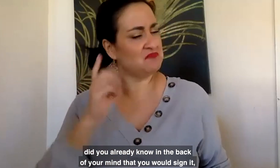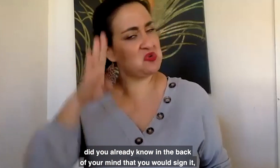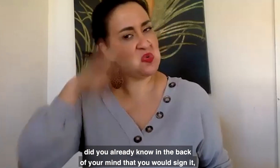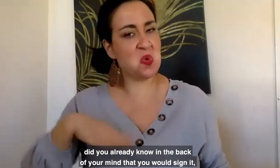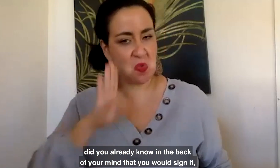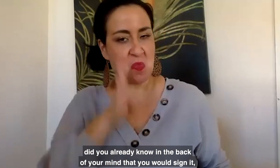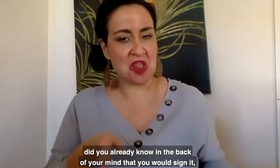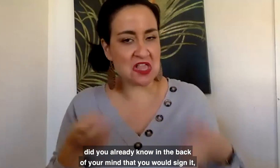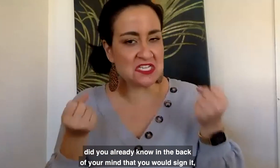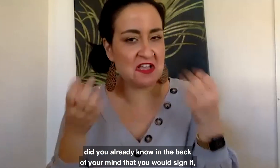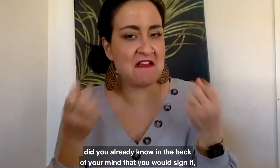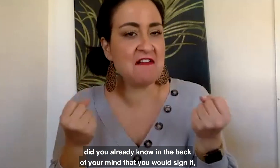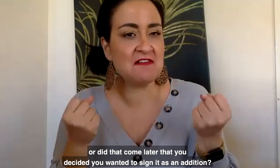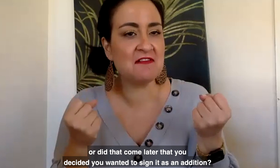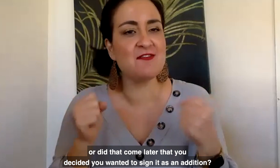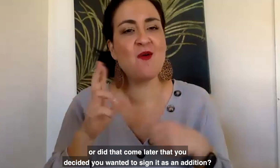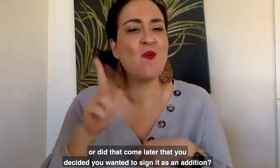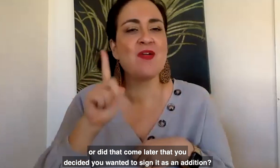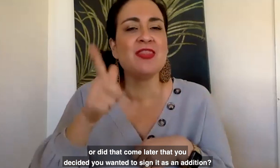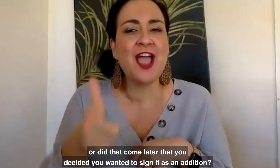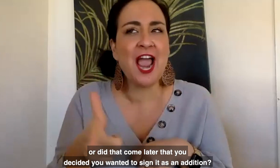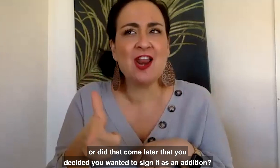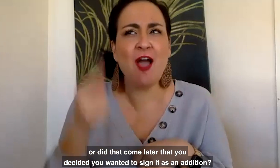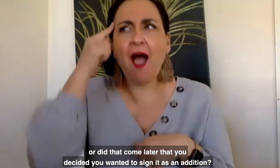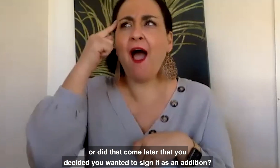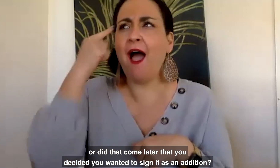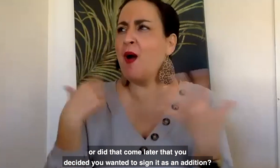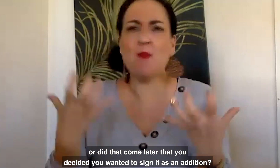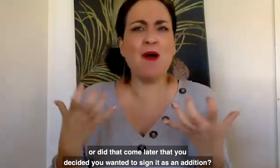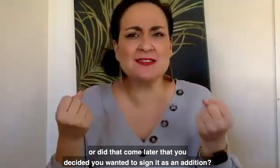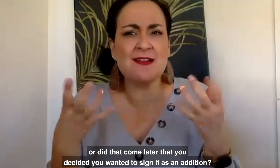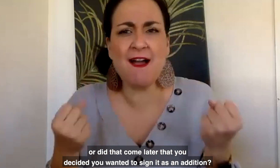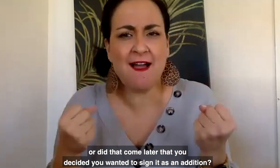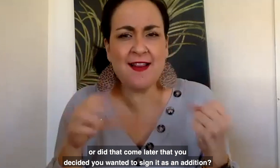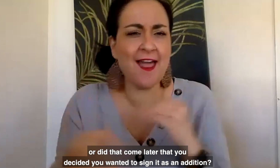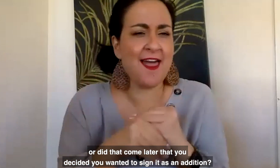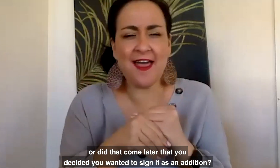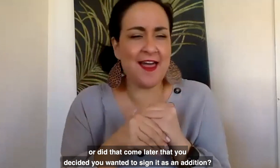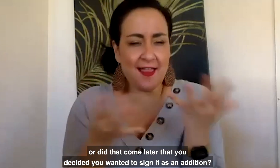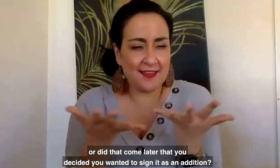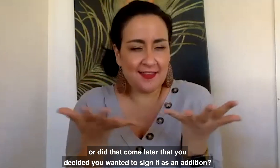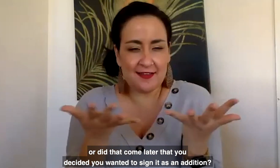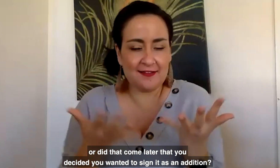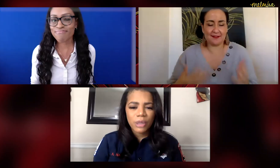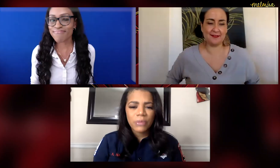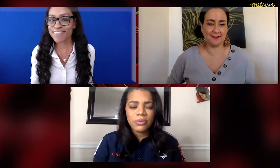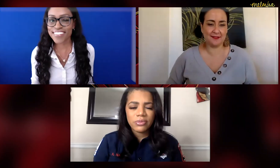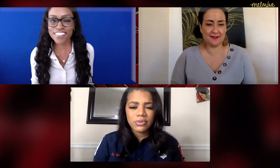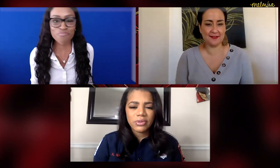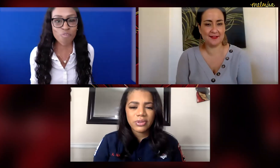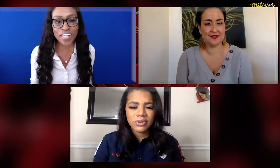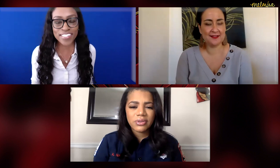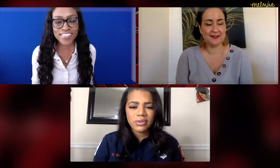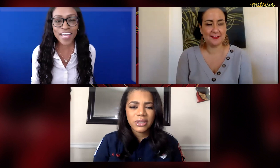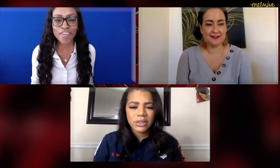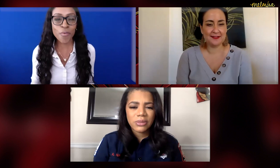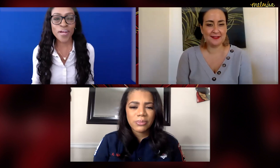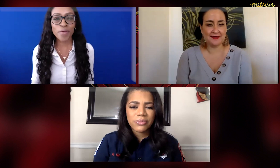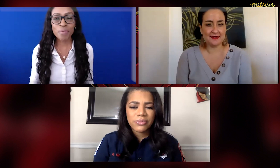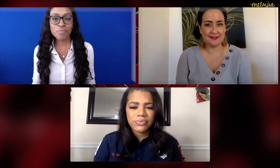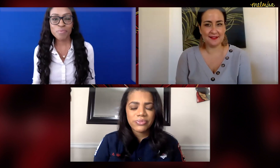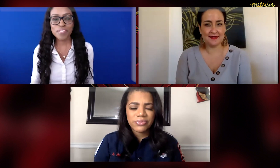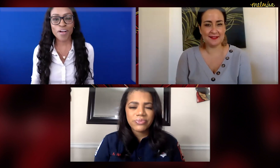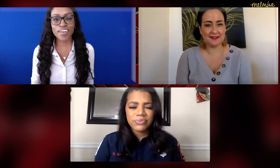you already have a no? Did you already have a feeling that you were going to sign and then later wanted to sign,